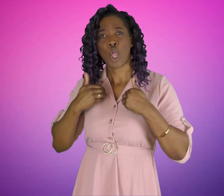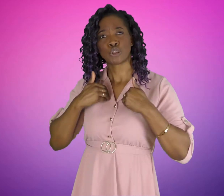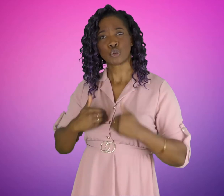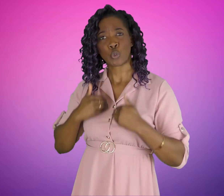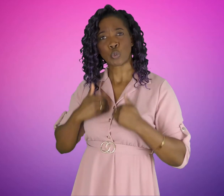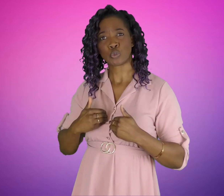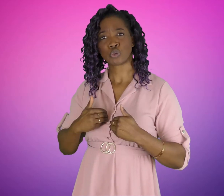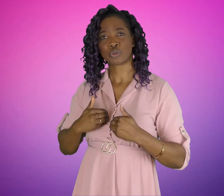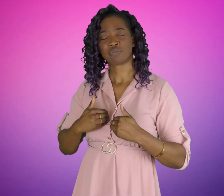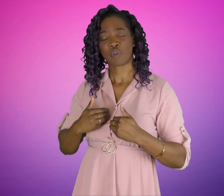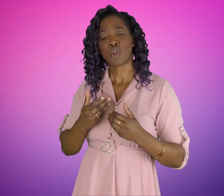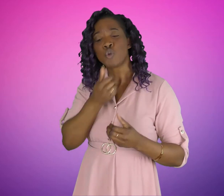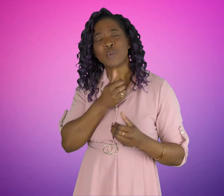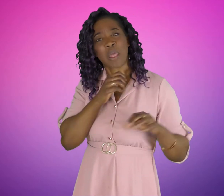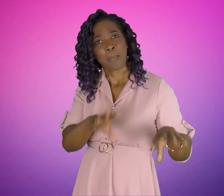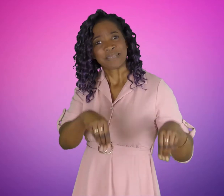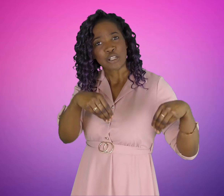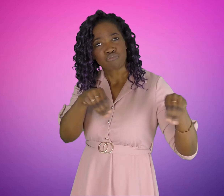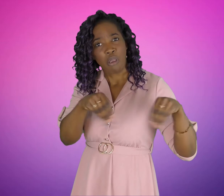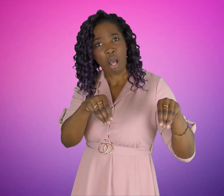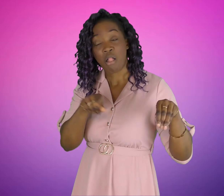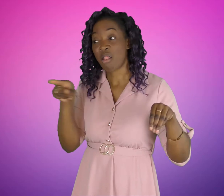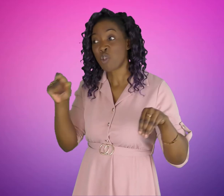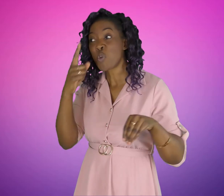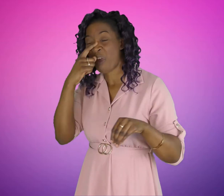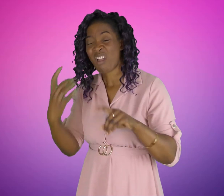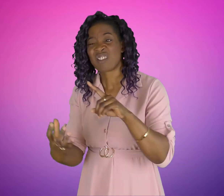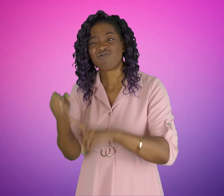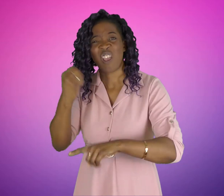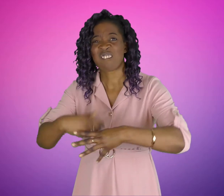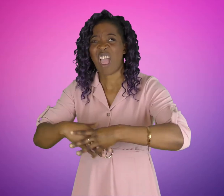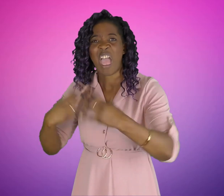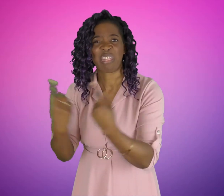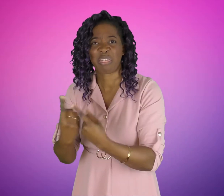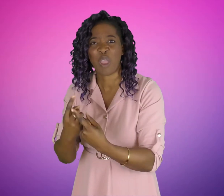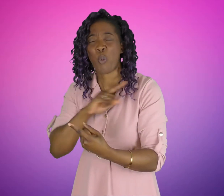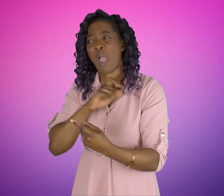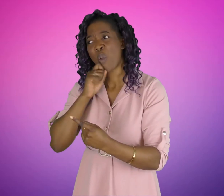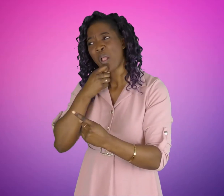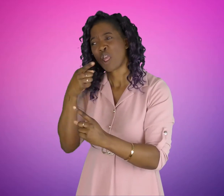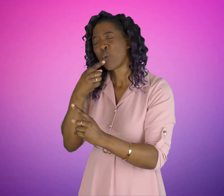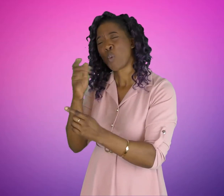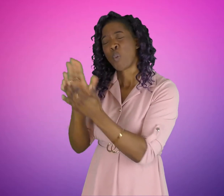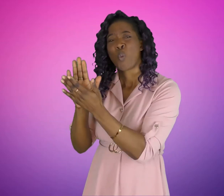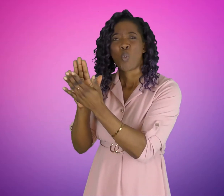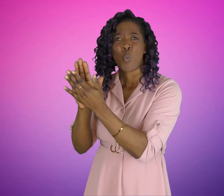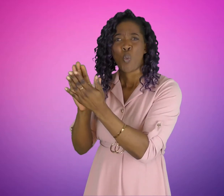anything, achieve everything, for your robes will proclaim you a leader. The Emperor loved